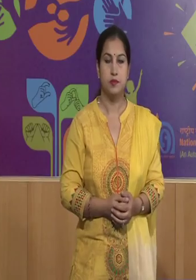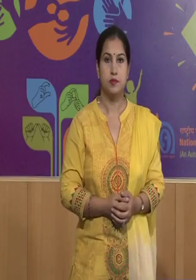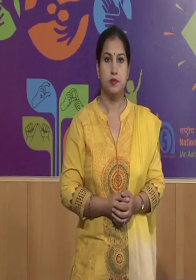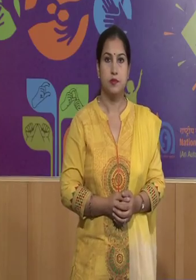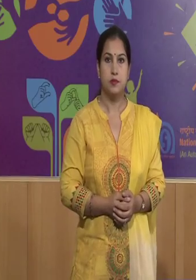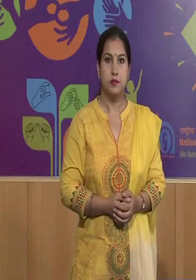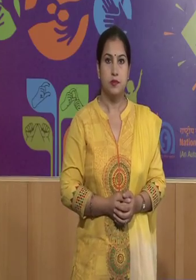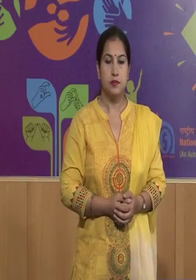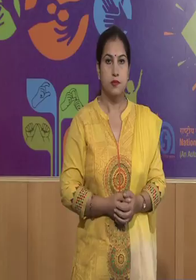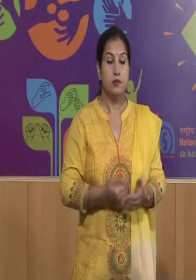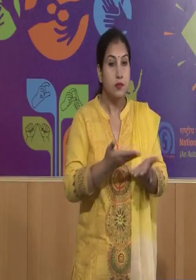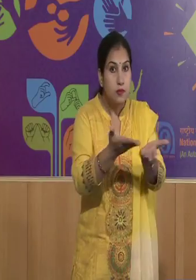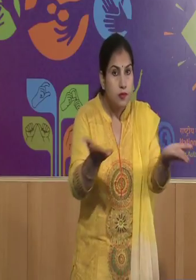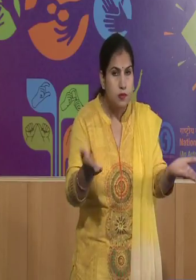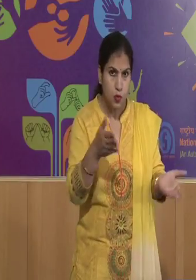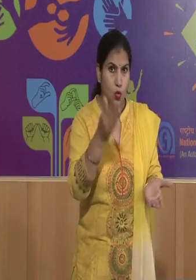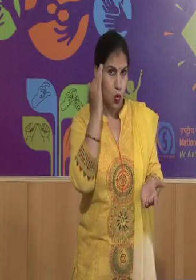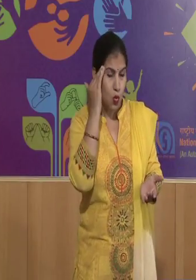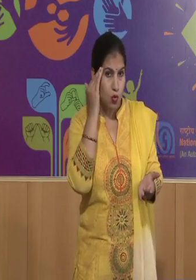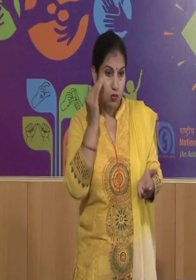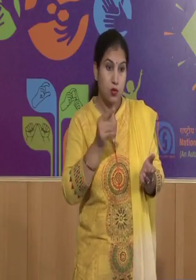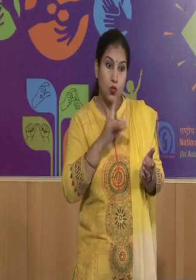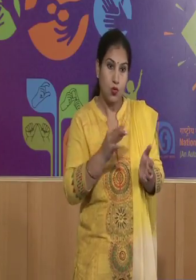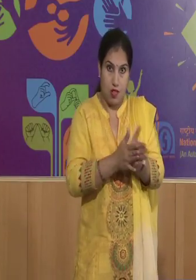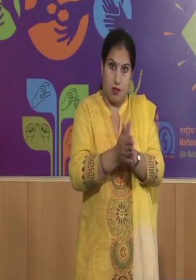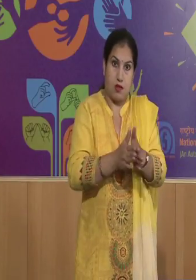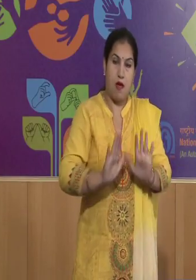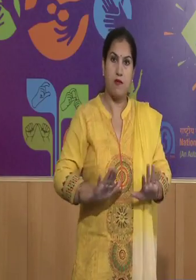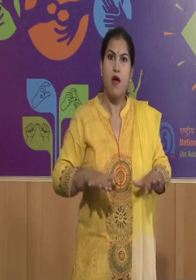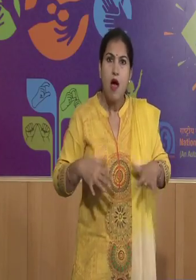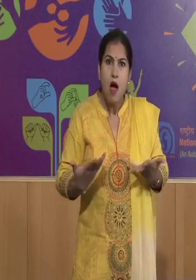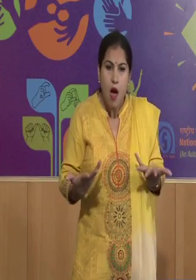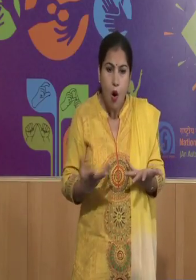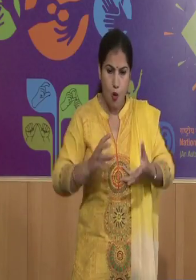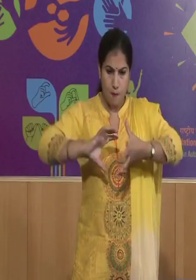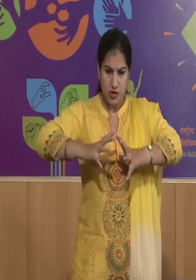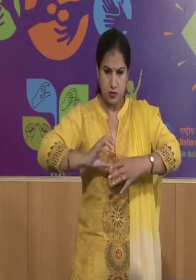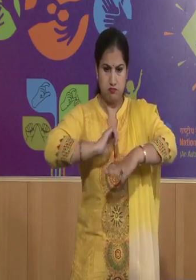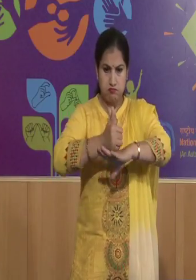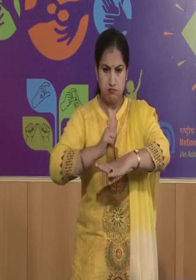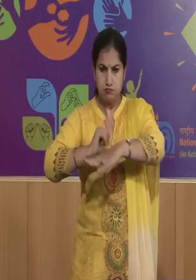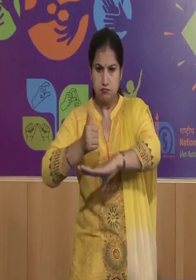Learners, it is interesting to know that Industrial Revolution started in